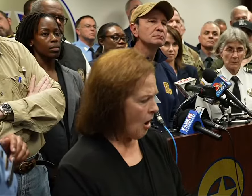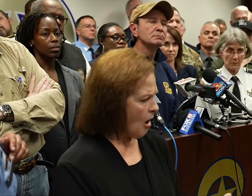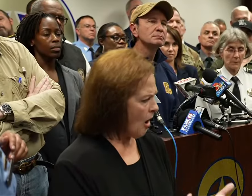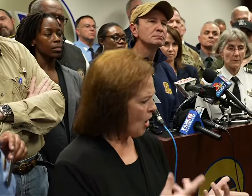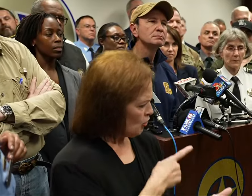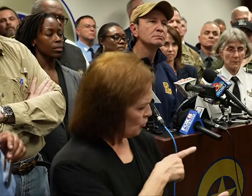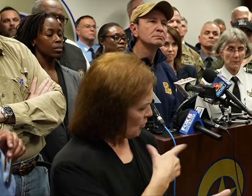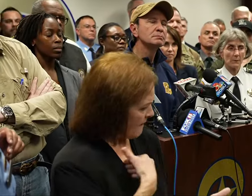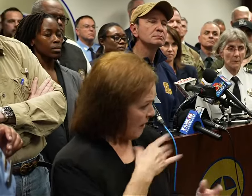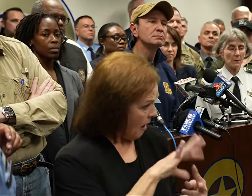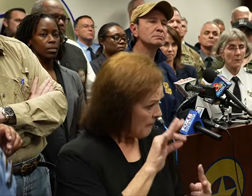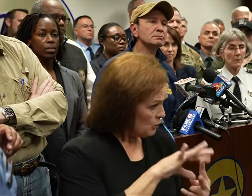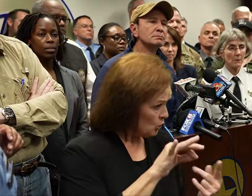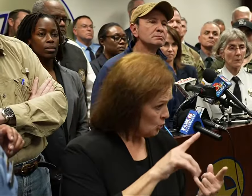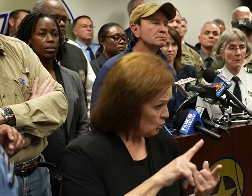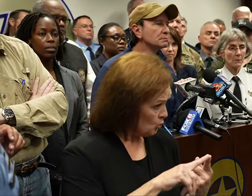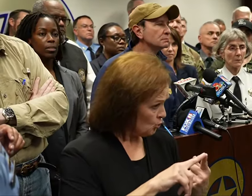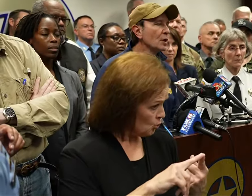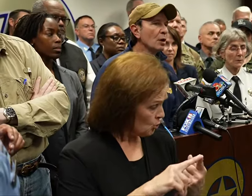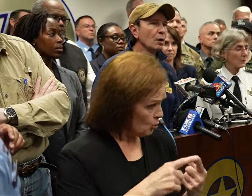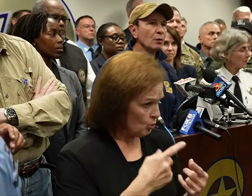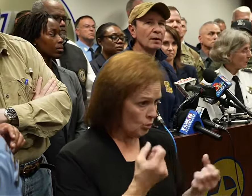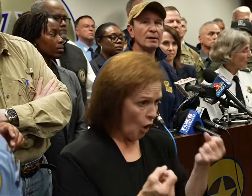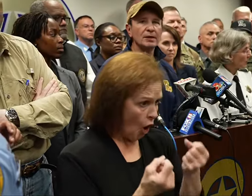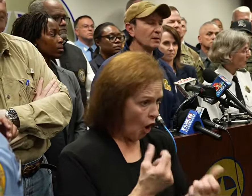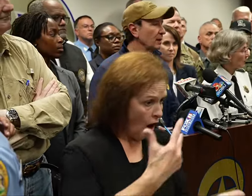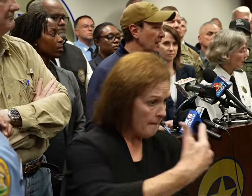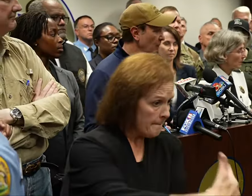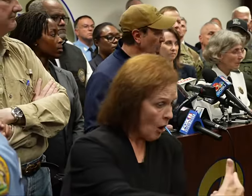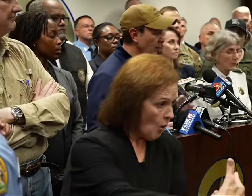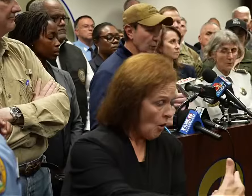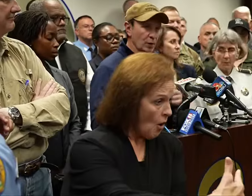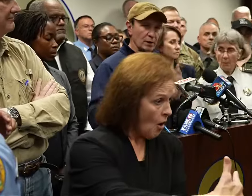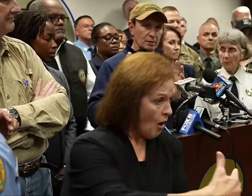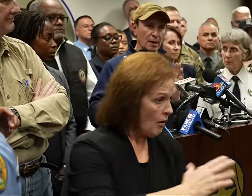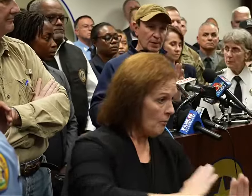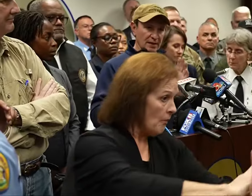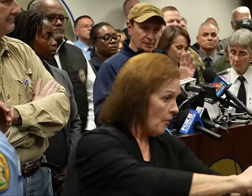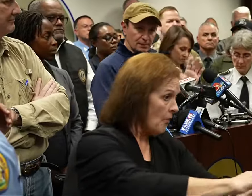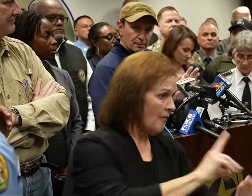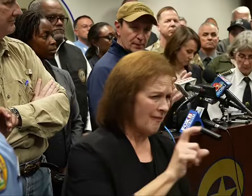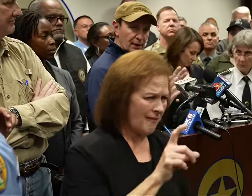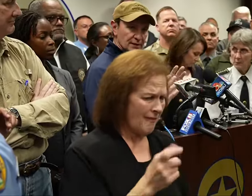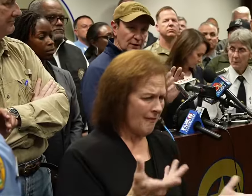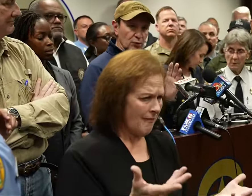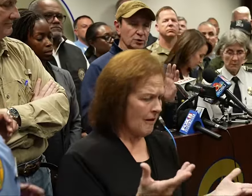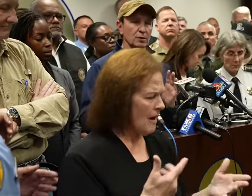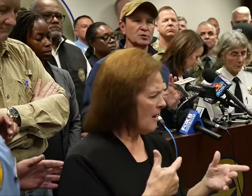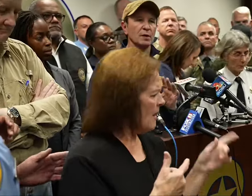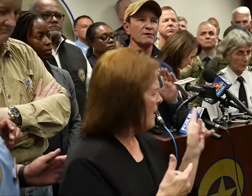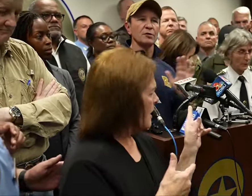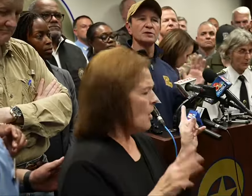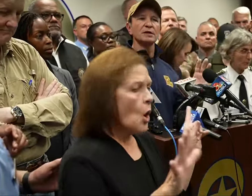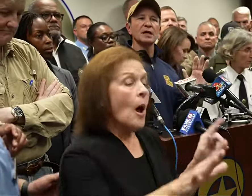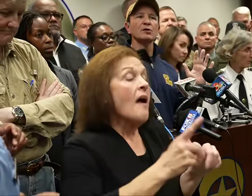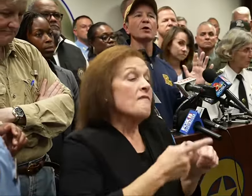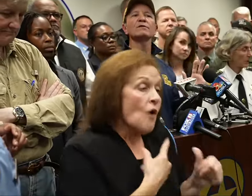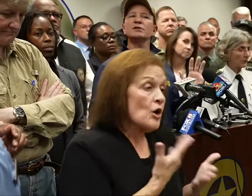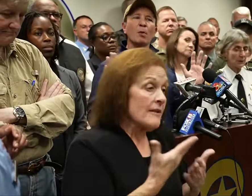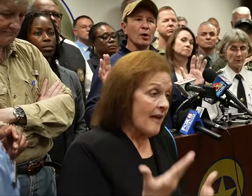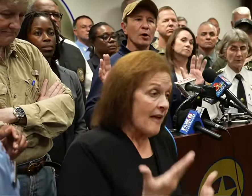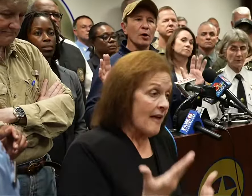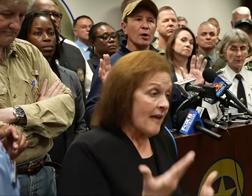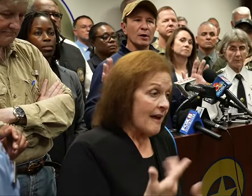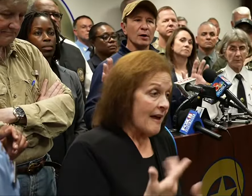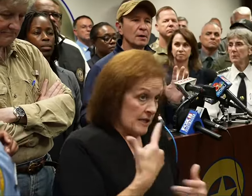or NOPD car there? Well, let me tell you, yeah, one, I'm going to let the mayor answer. I want you to know that's one of the first things I thought of